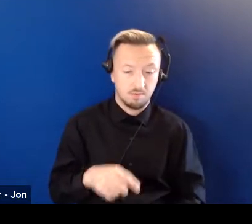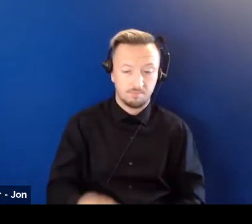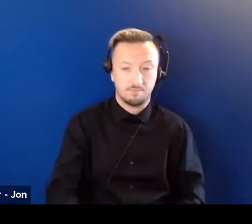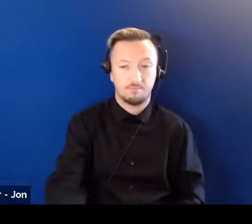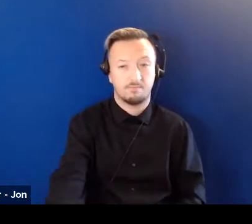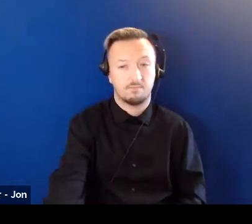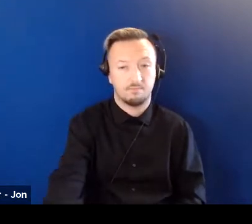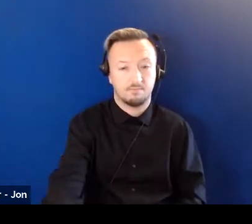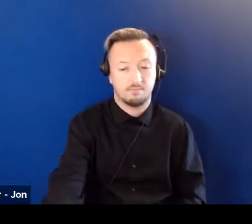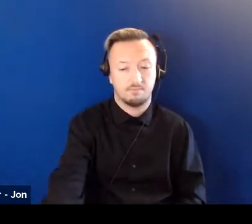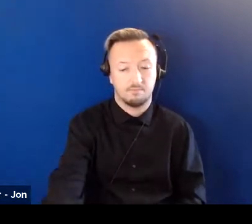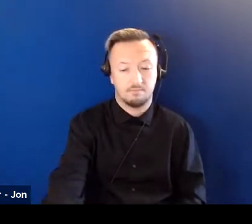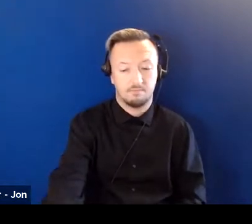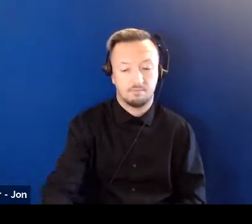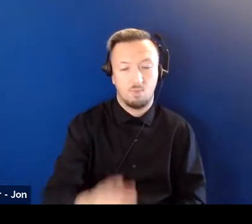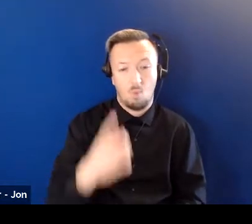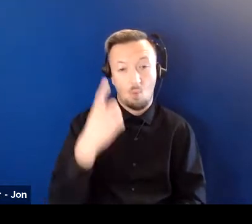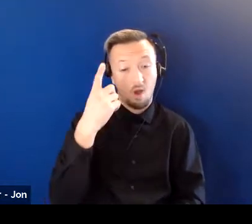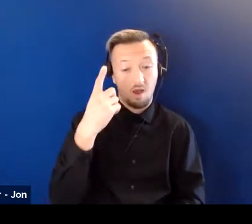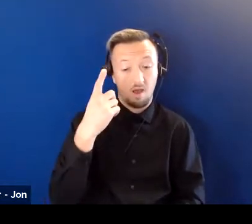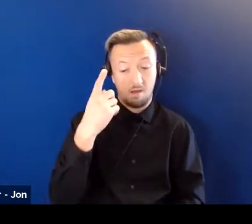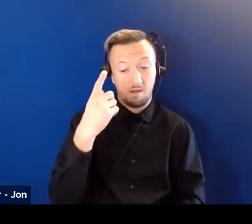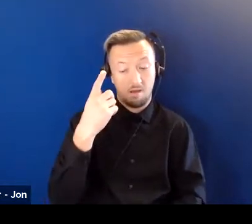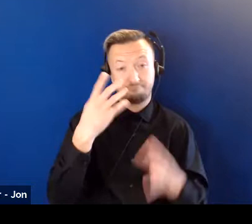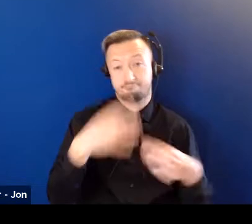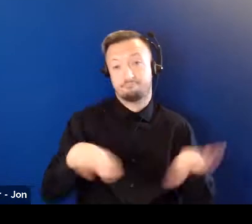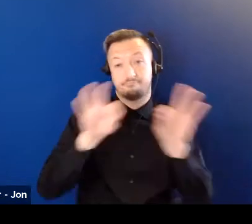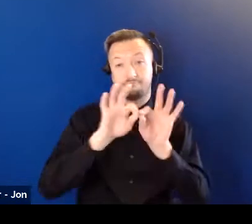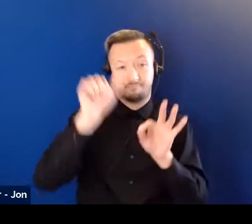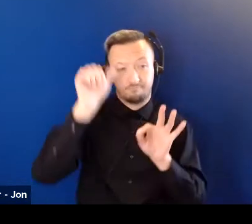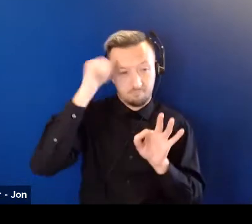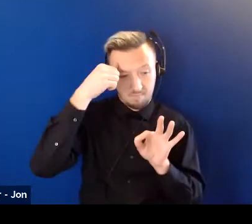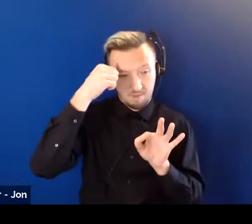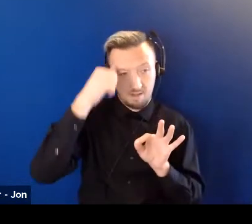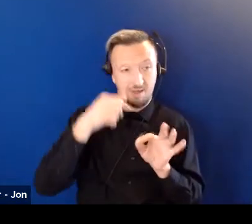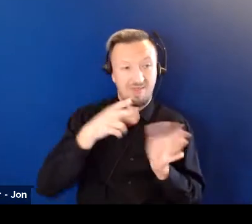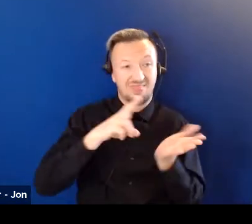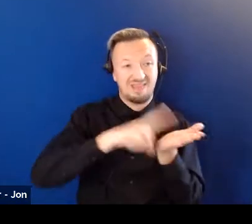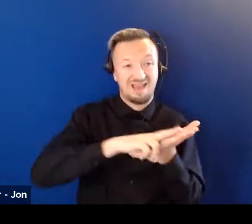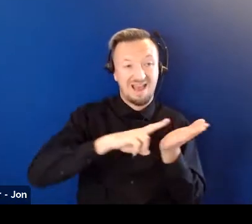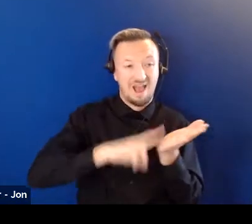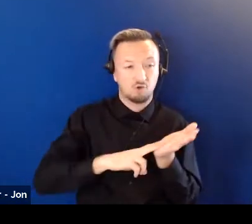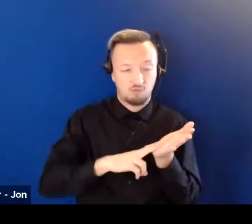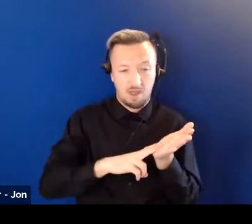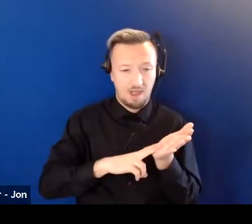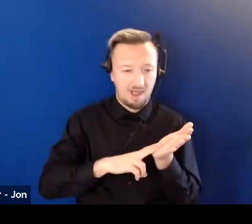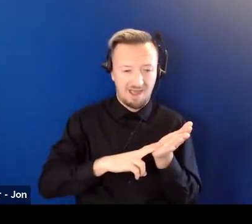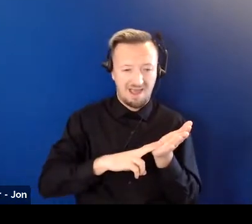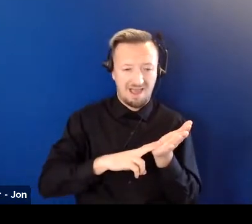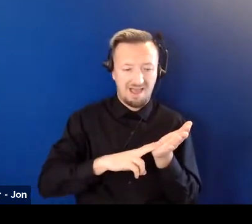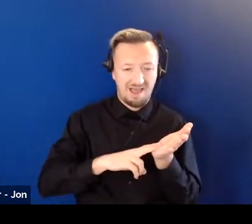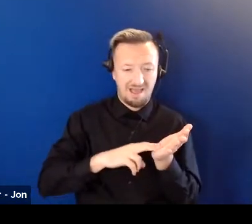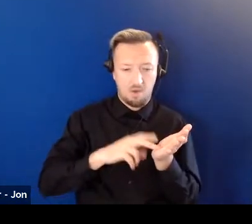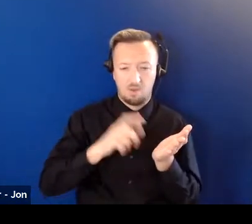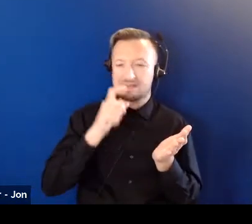key components to this grant is the contract was never intended to cover all the expenses of a Center